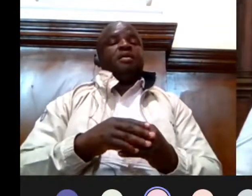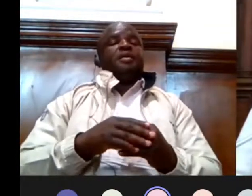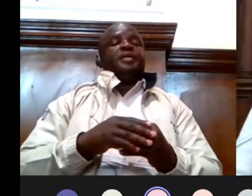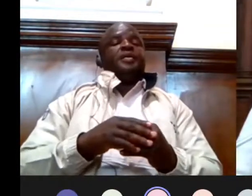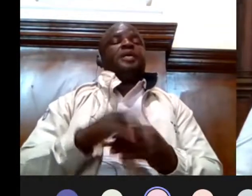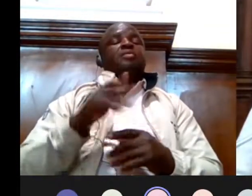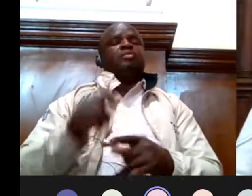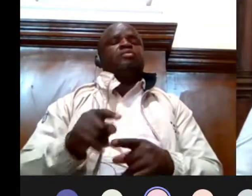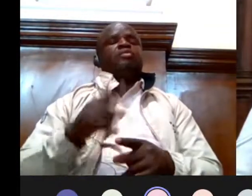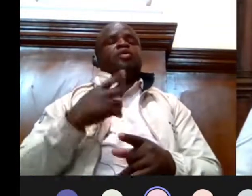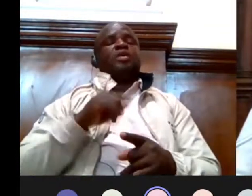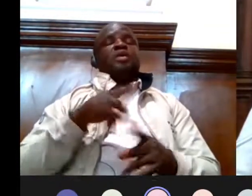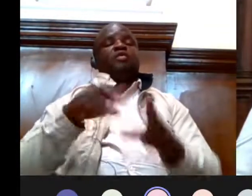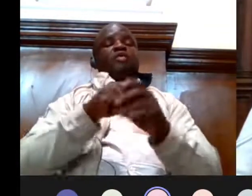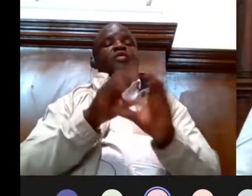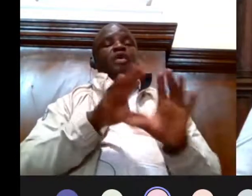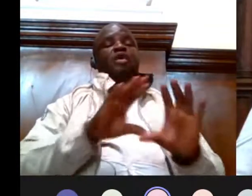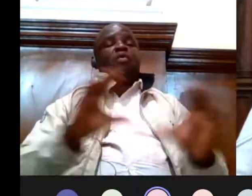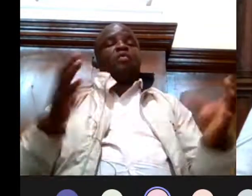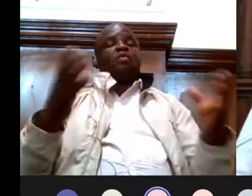Choir, an